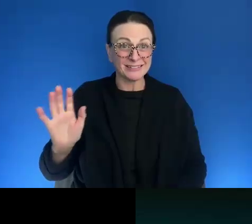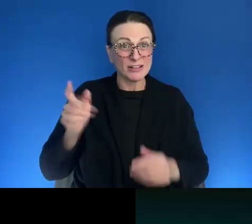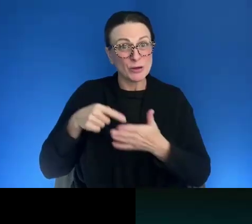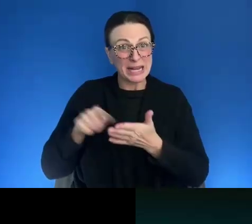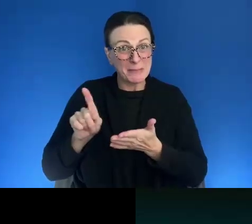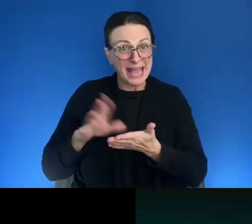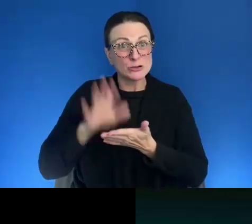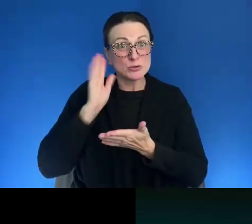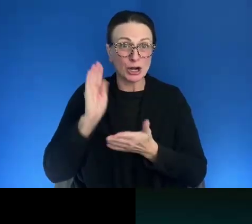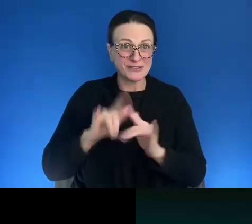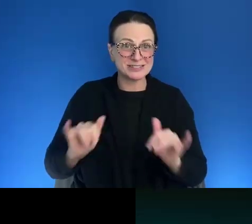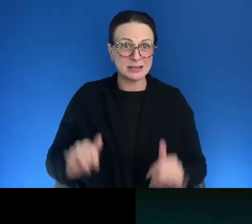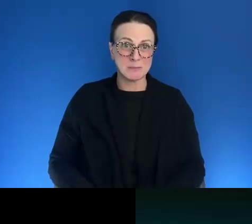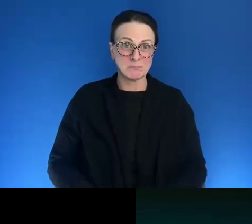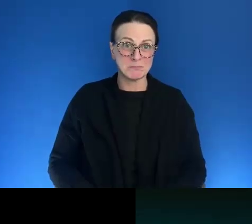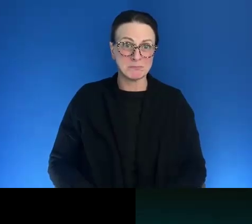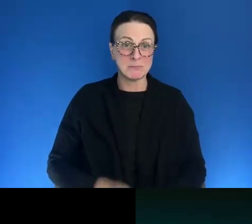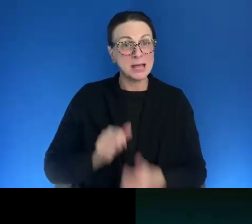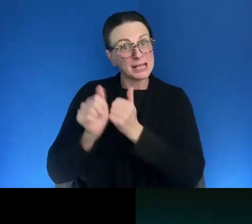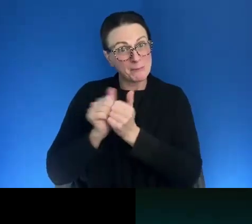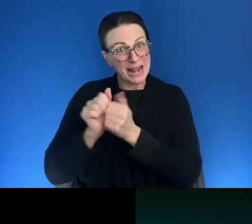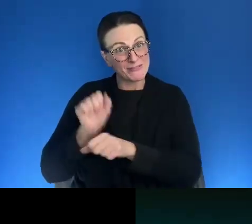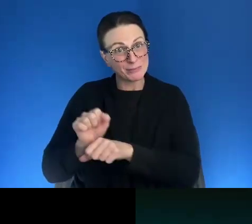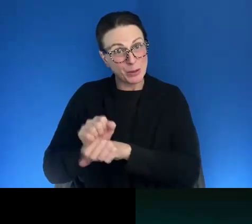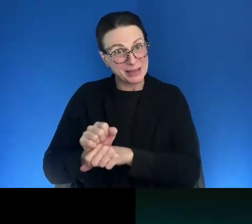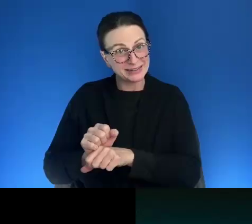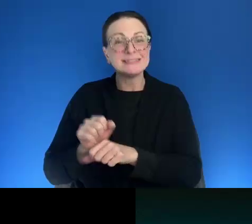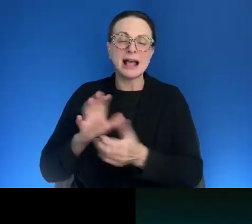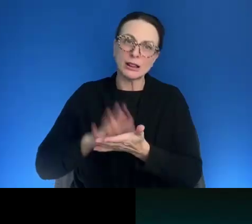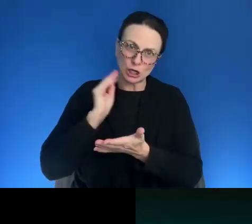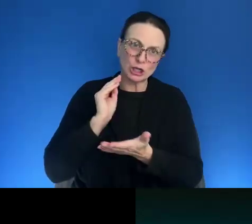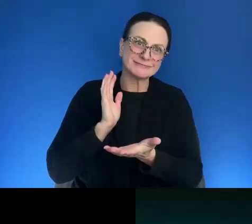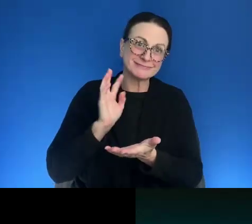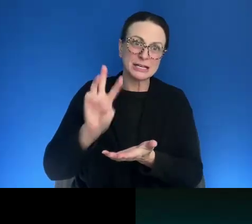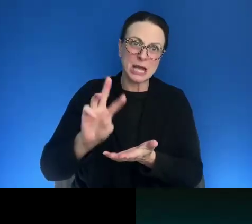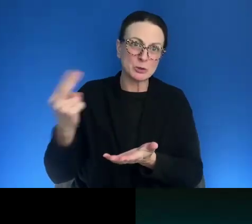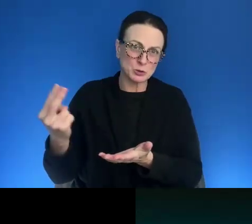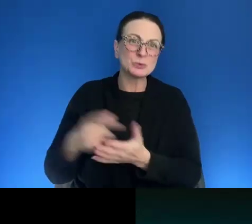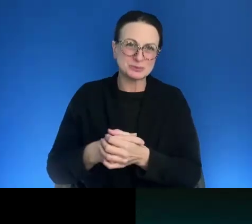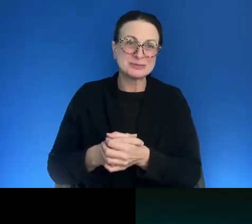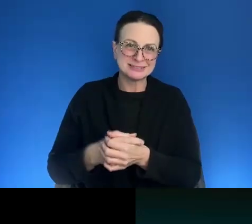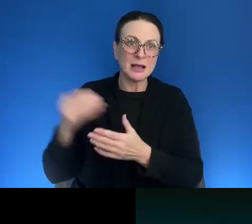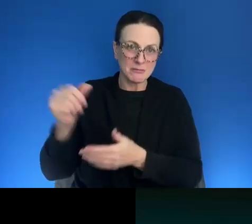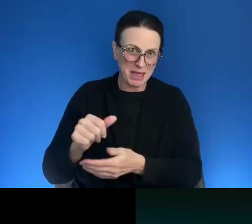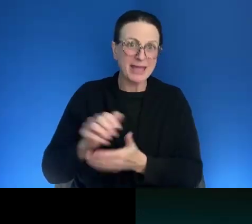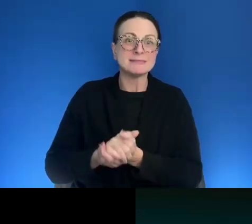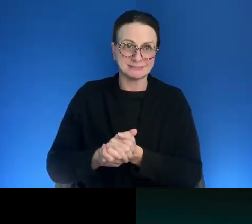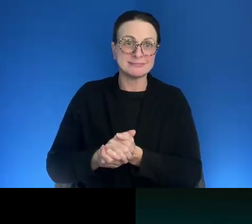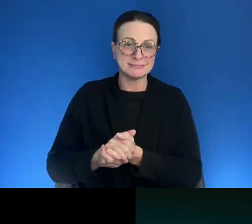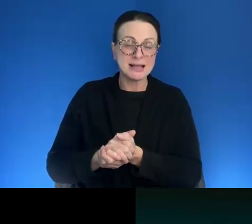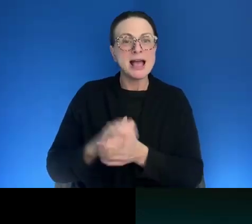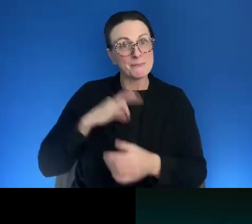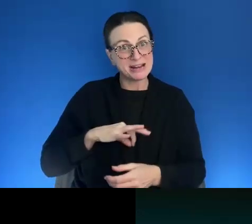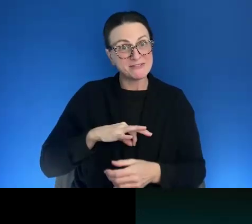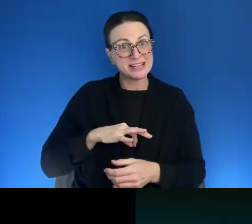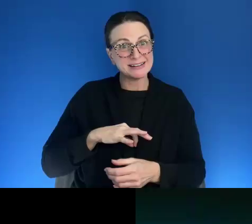learn because it's a competitive employment and it's W-2 employment, so they're getting paid to learn and they have the